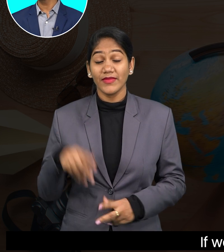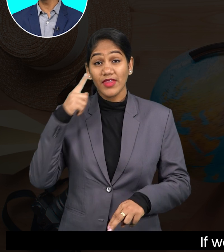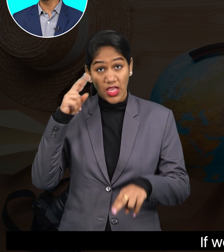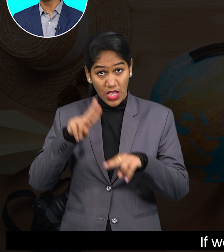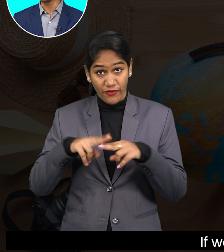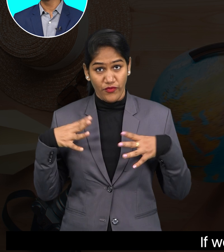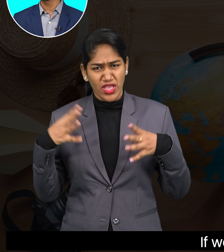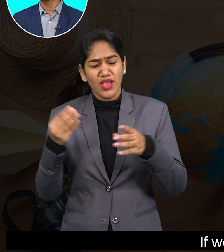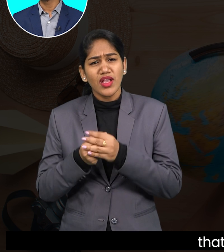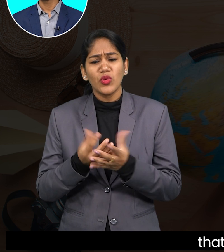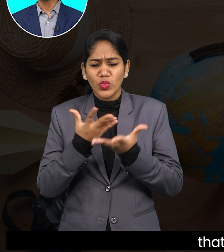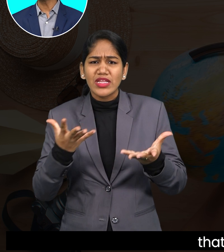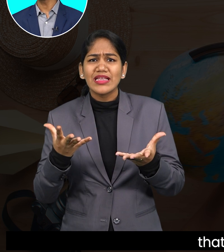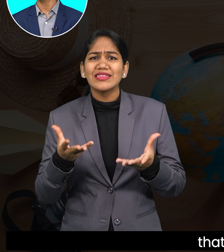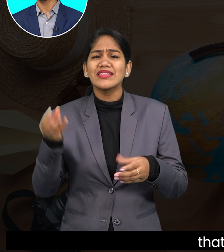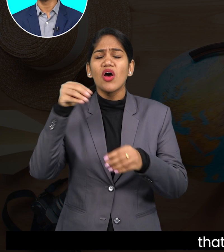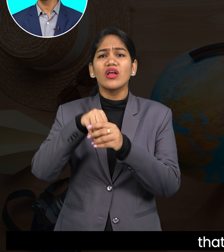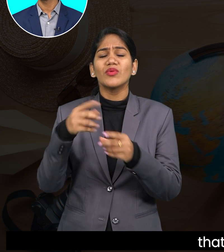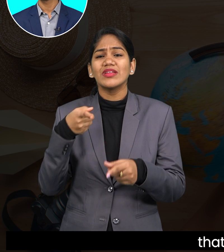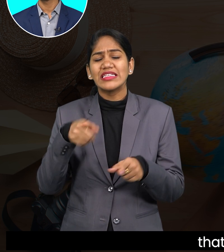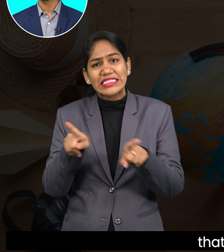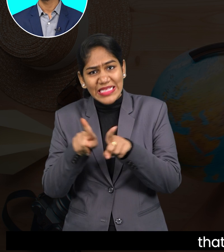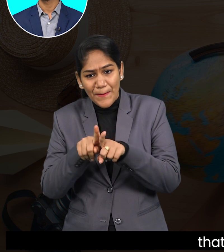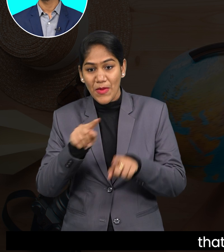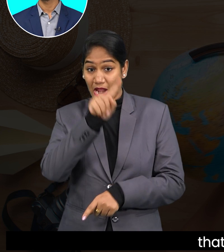If we include objects that are nearly round,